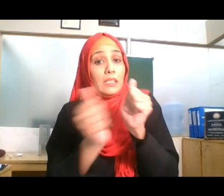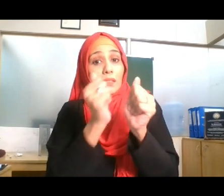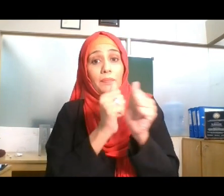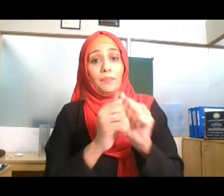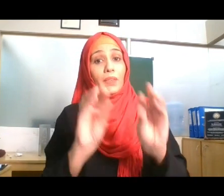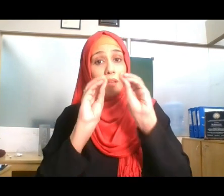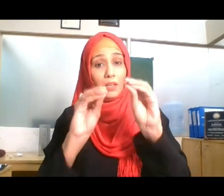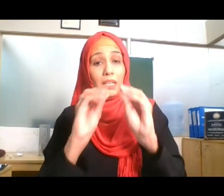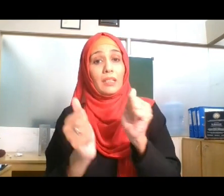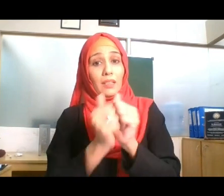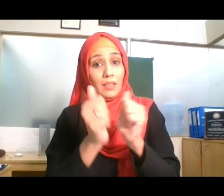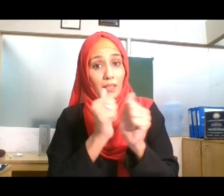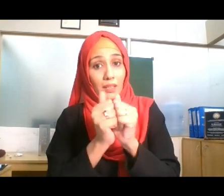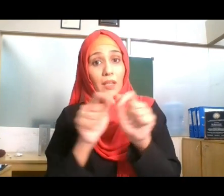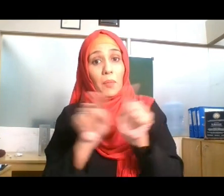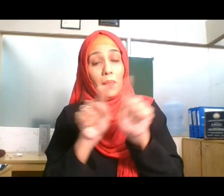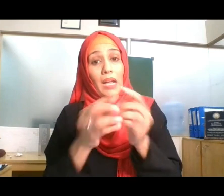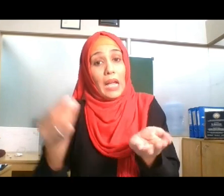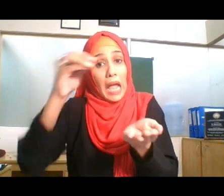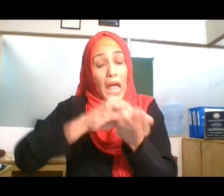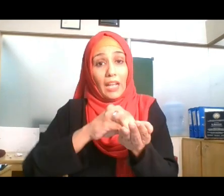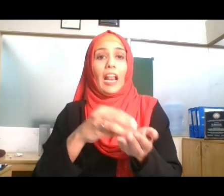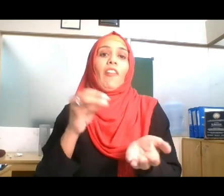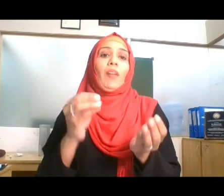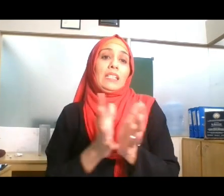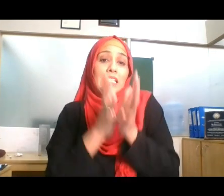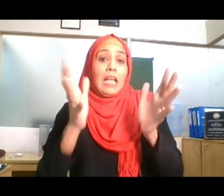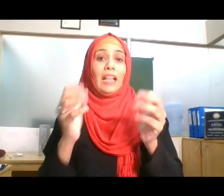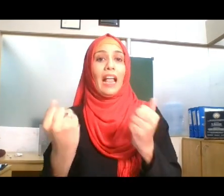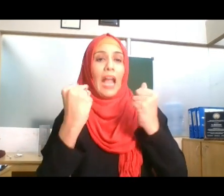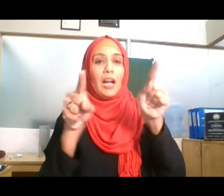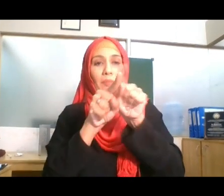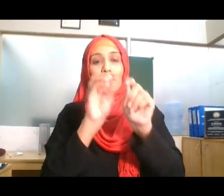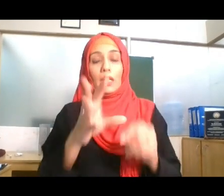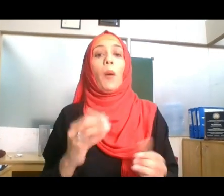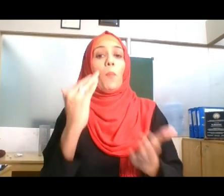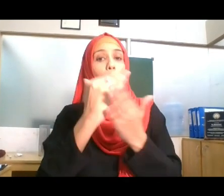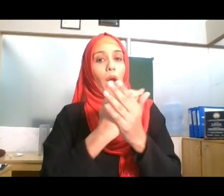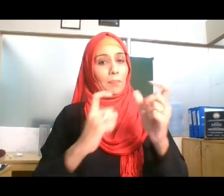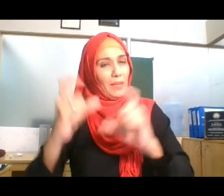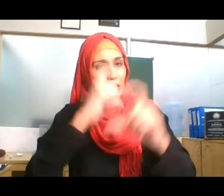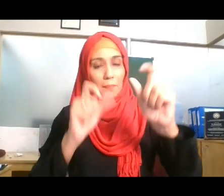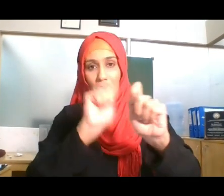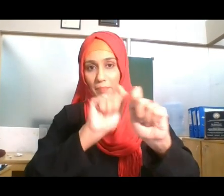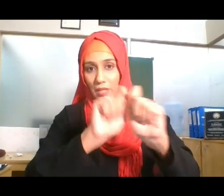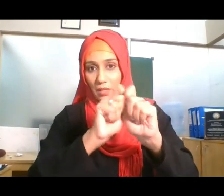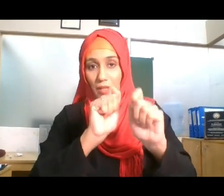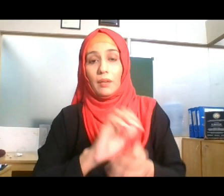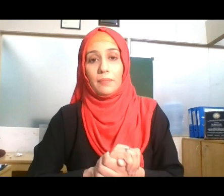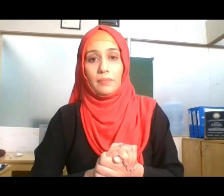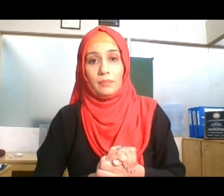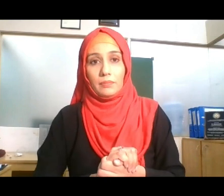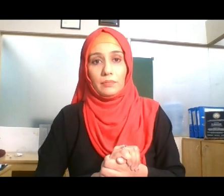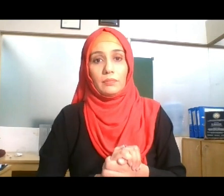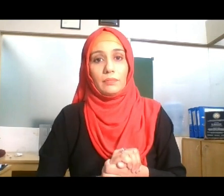them utilize the internet at its full potential. Our programs are designed for the full variety of audiences,